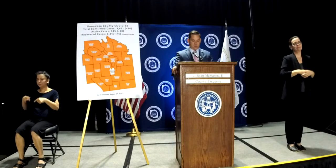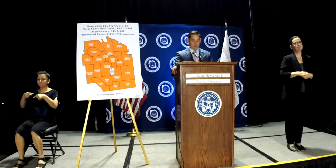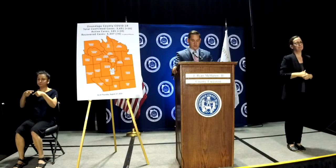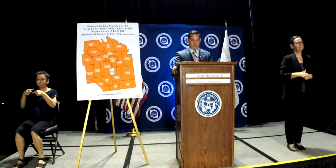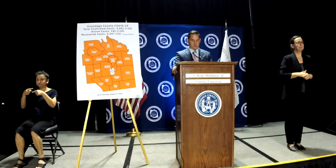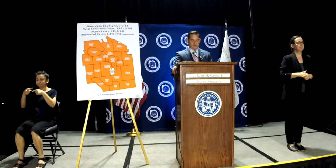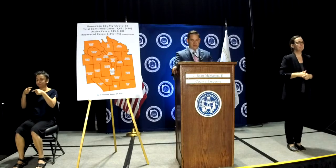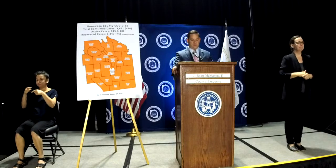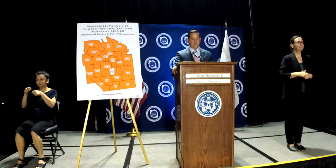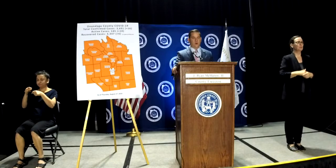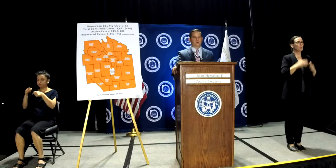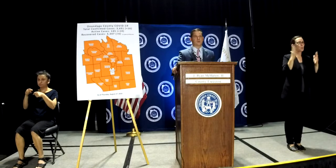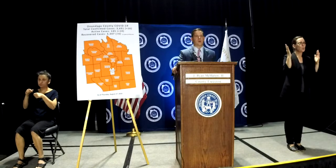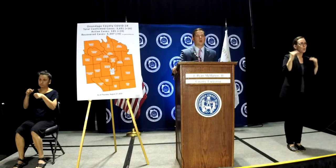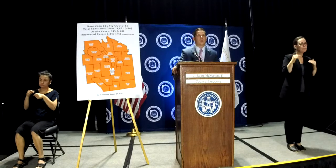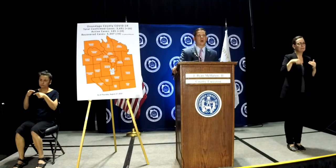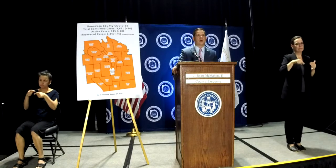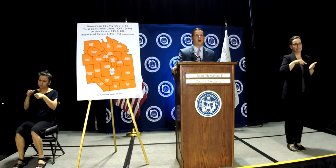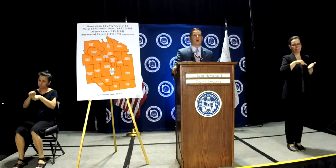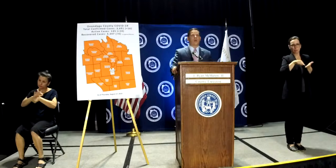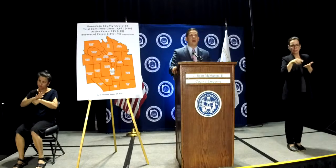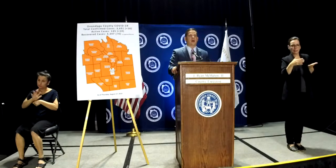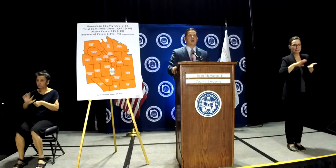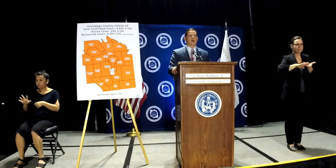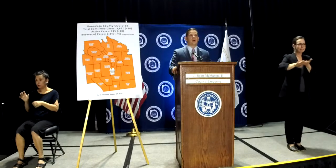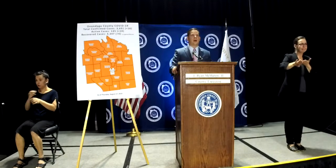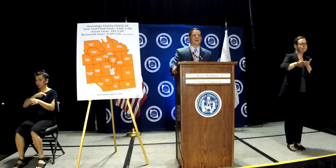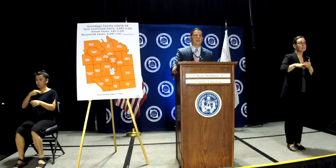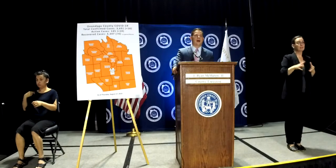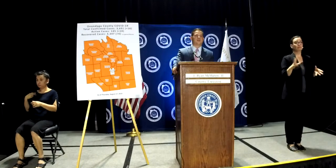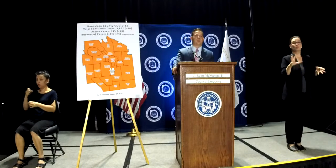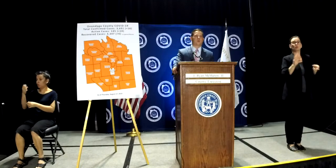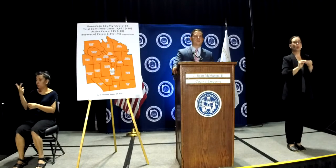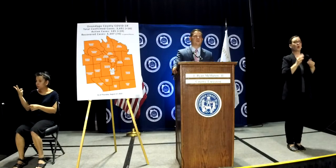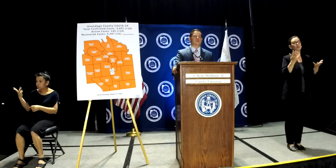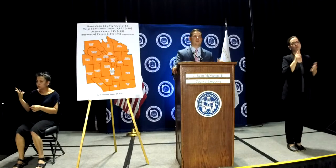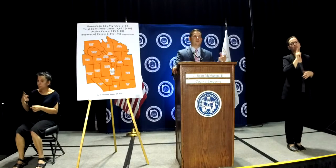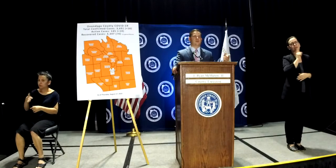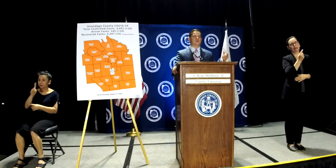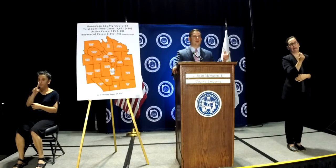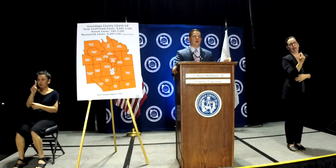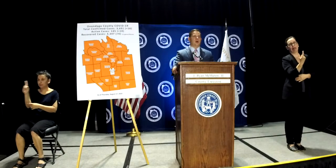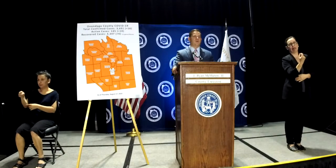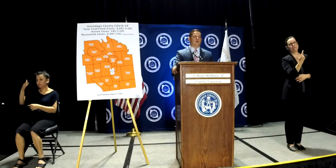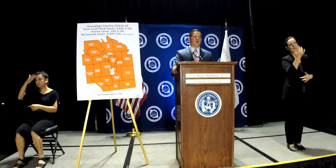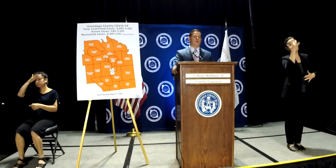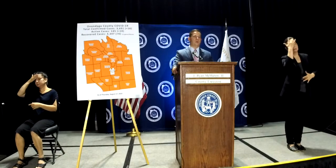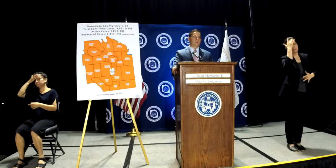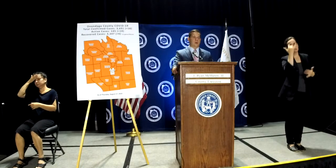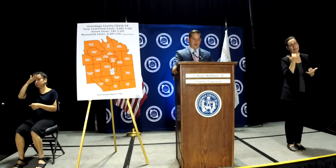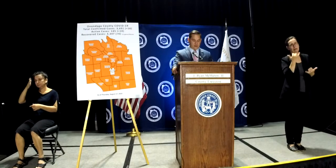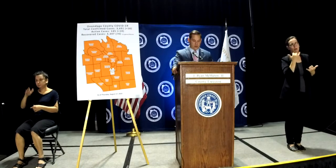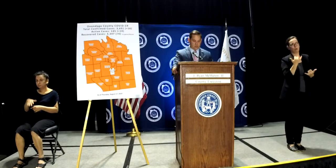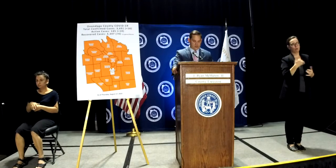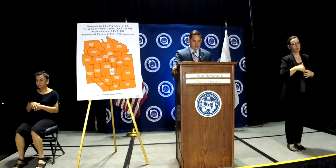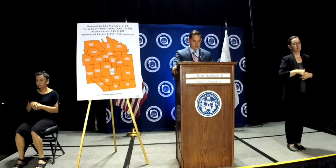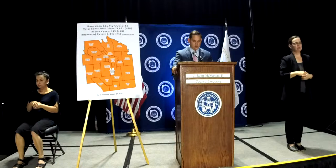be discharged. That means we have 11 folks right now that are in the hospital receiving services for